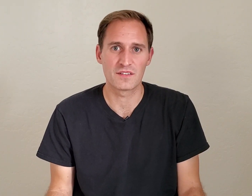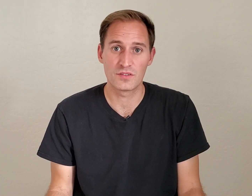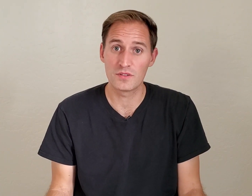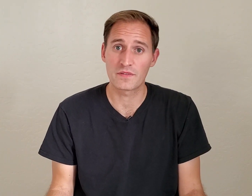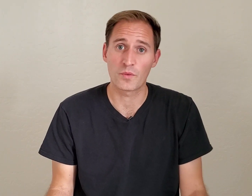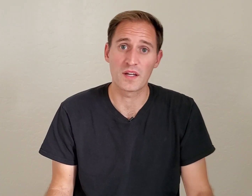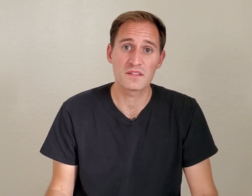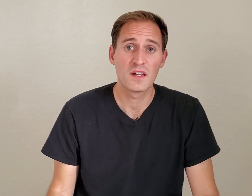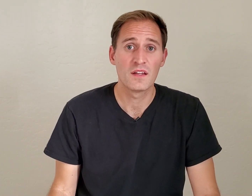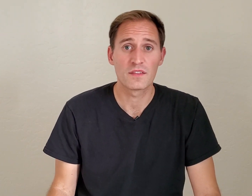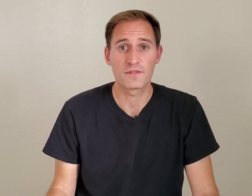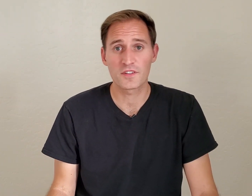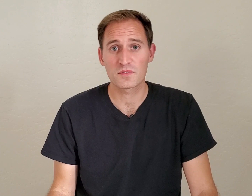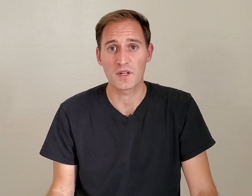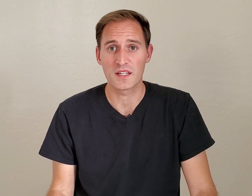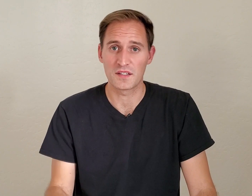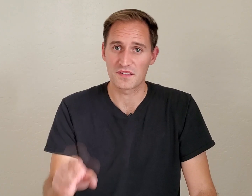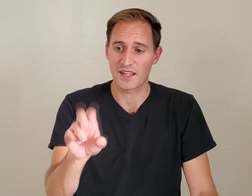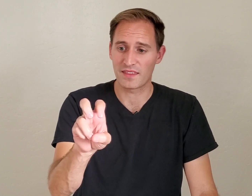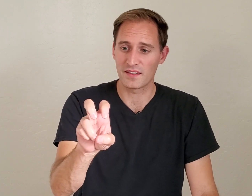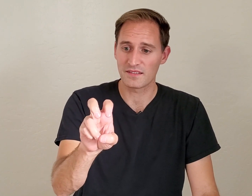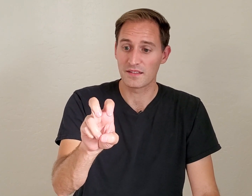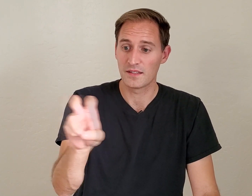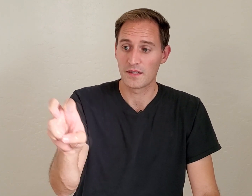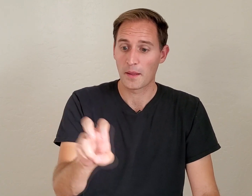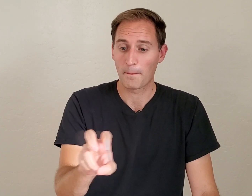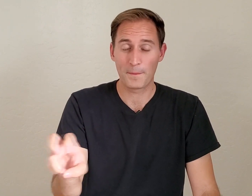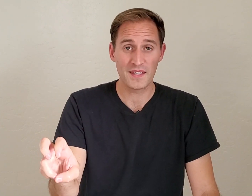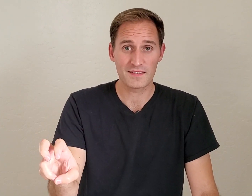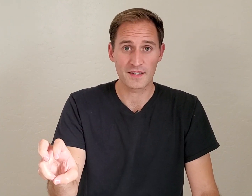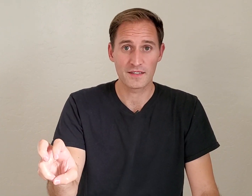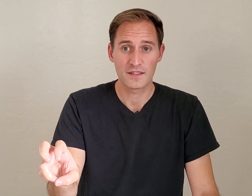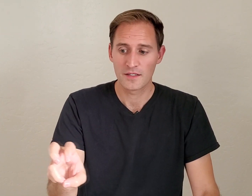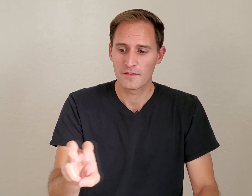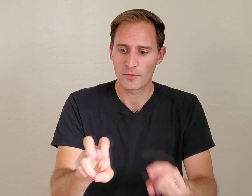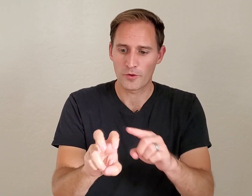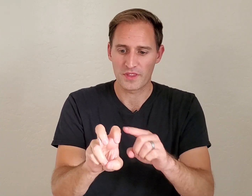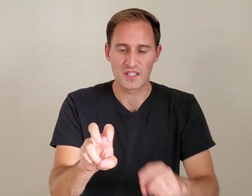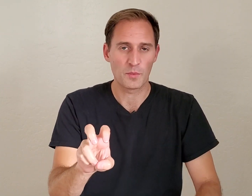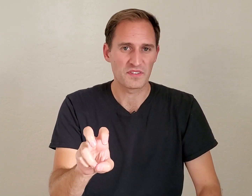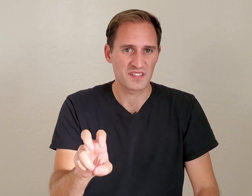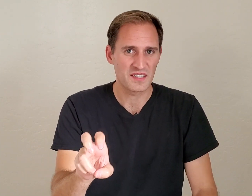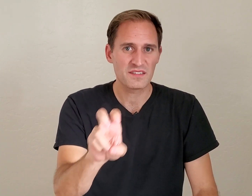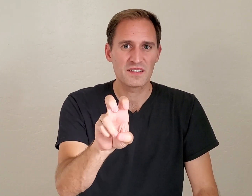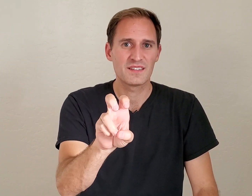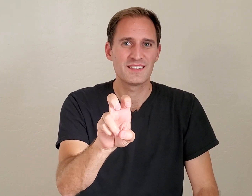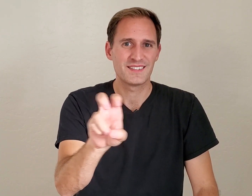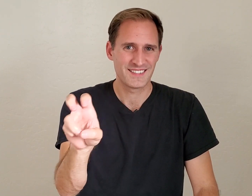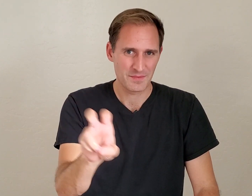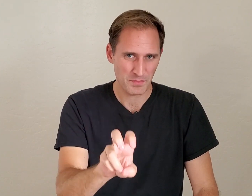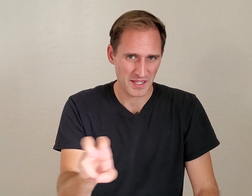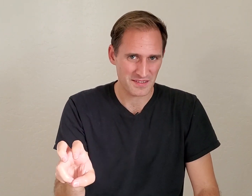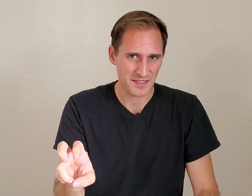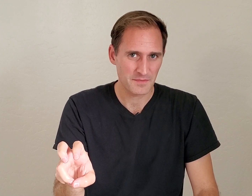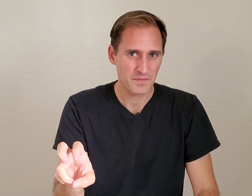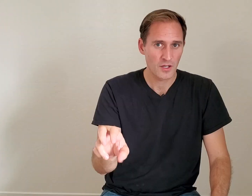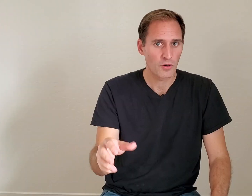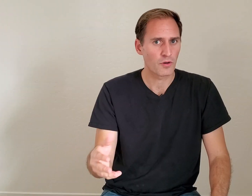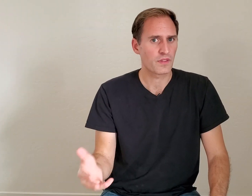two different ways. The first way is like this. Pizza for the double Z's. Pizza. Or the